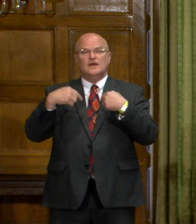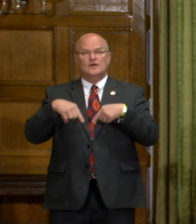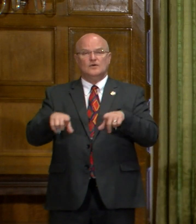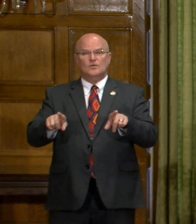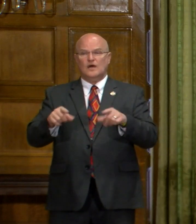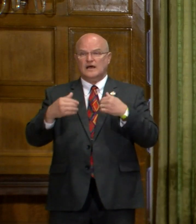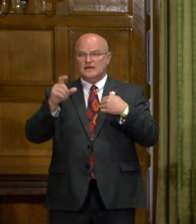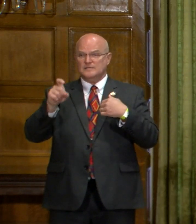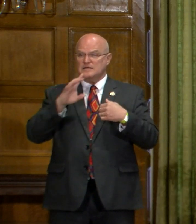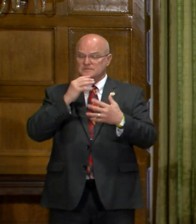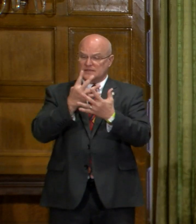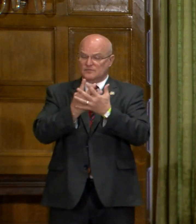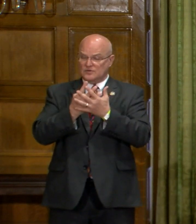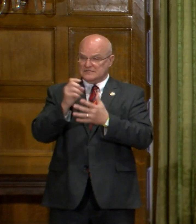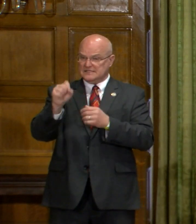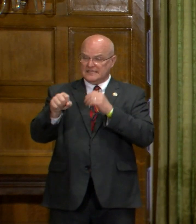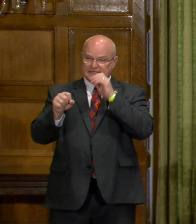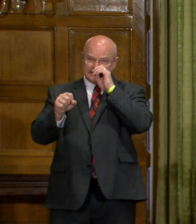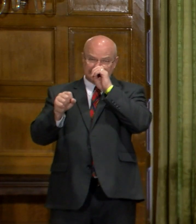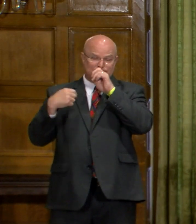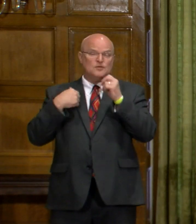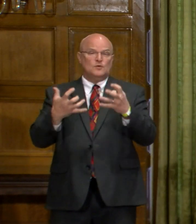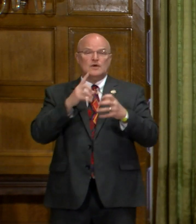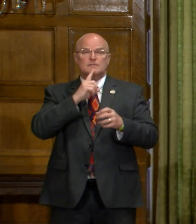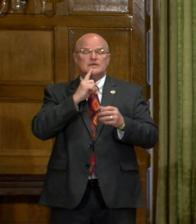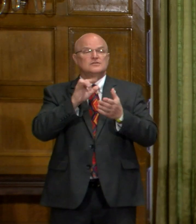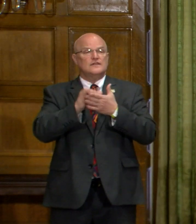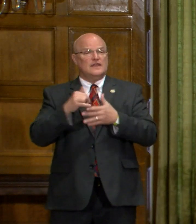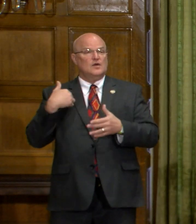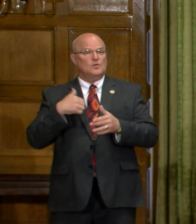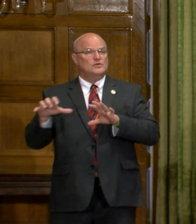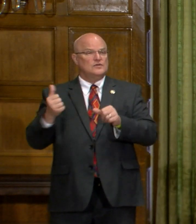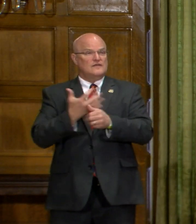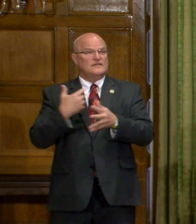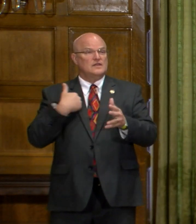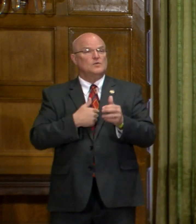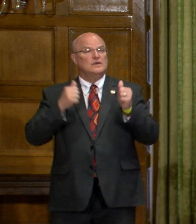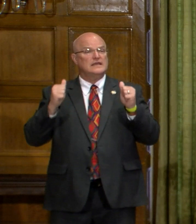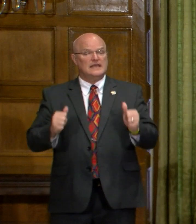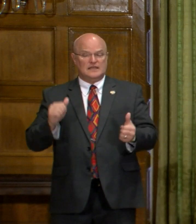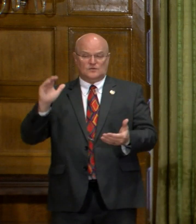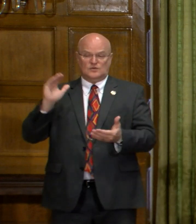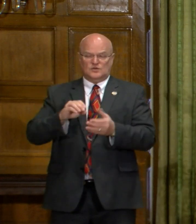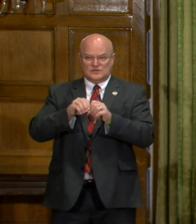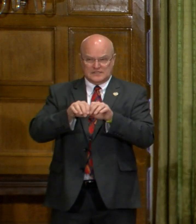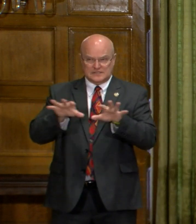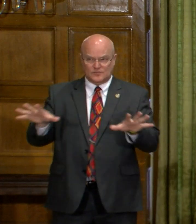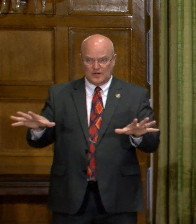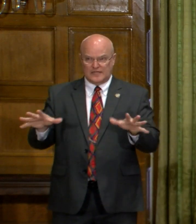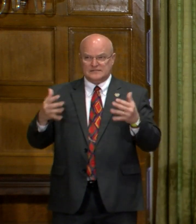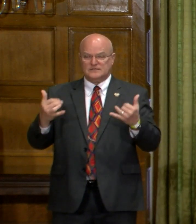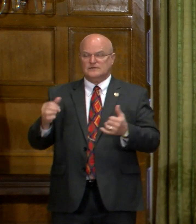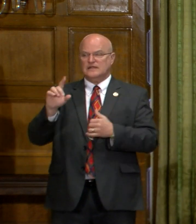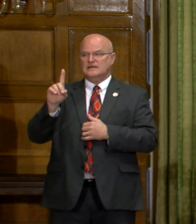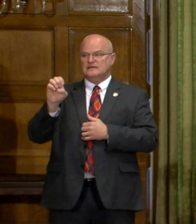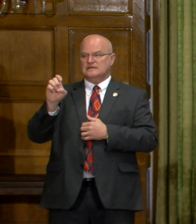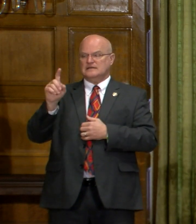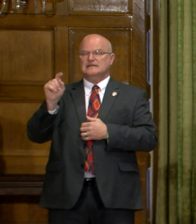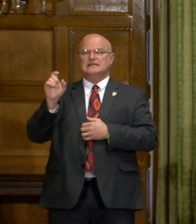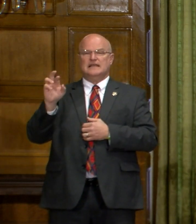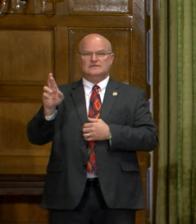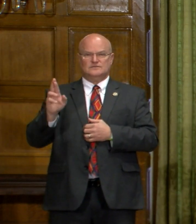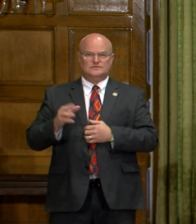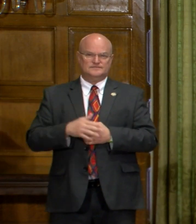while they have to be where they are, we want to make sure that we do everything we can to reduce that spread. Dexter.